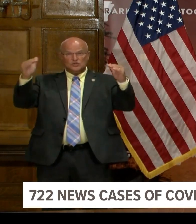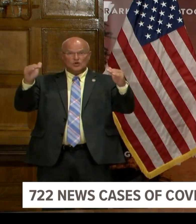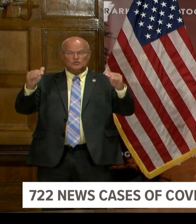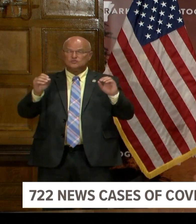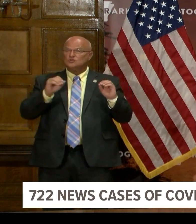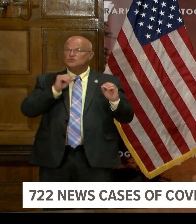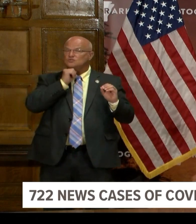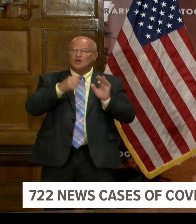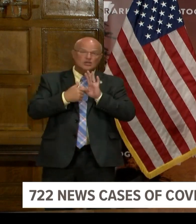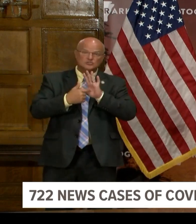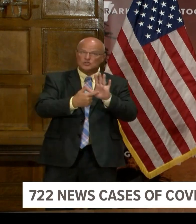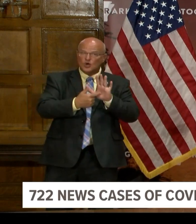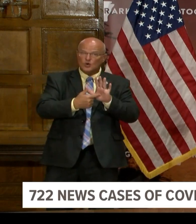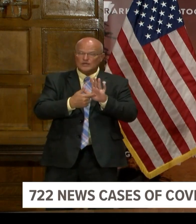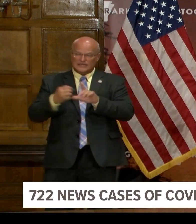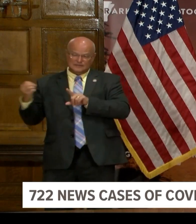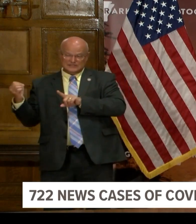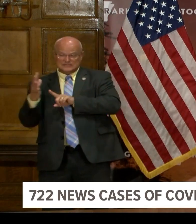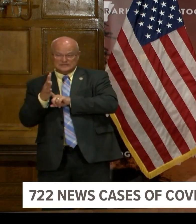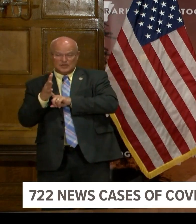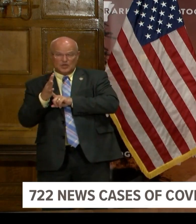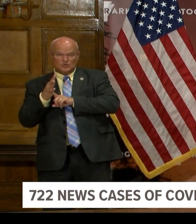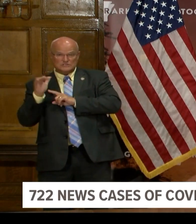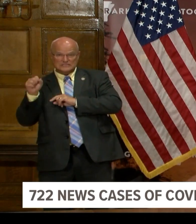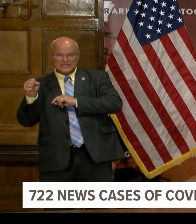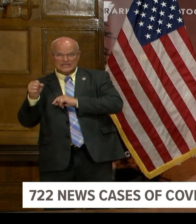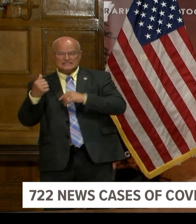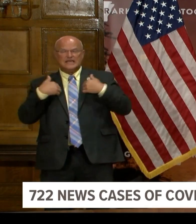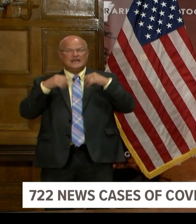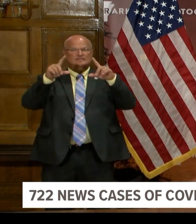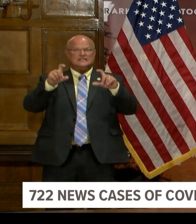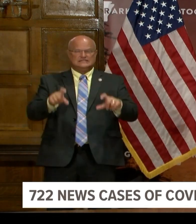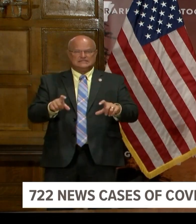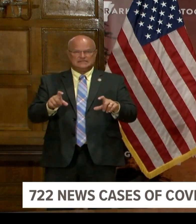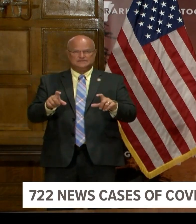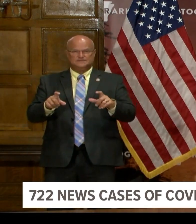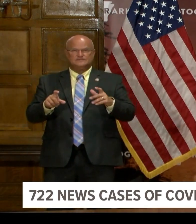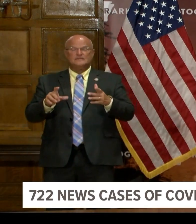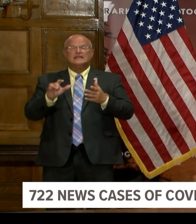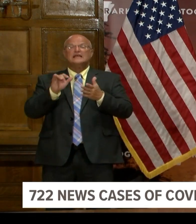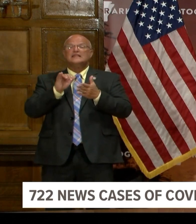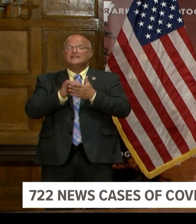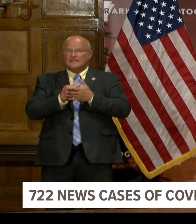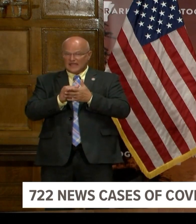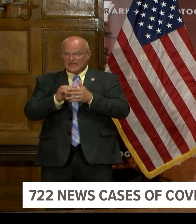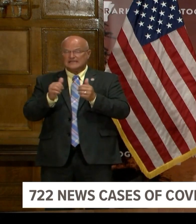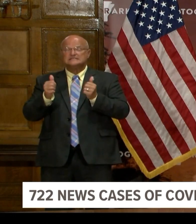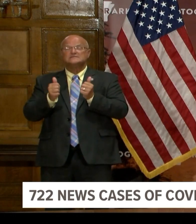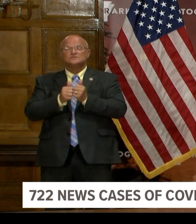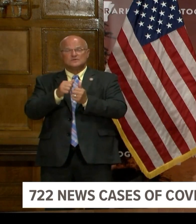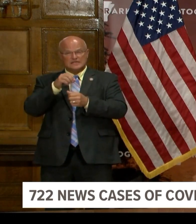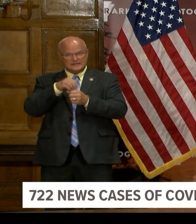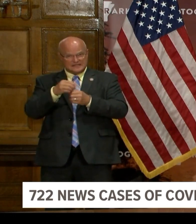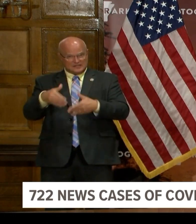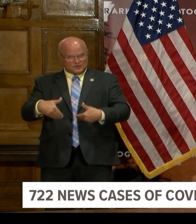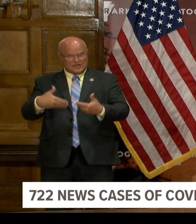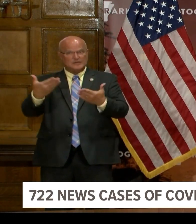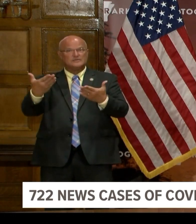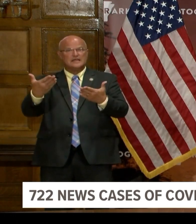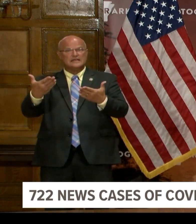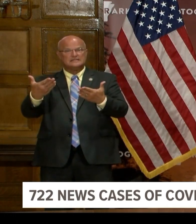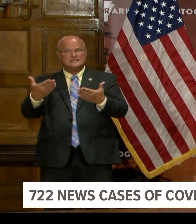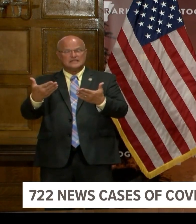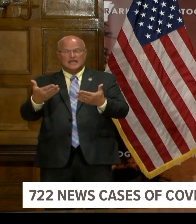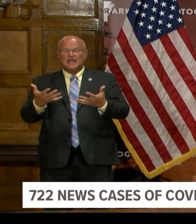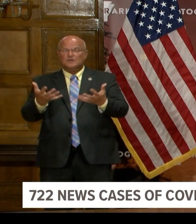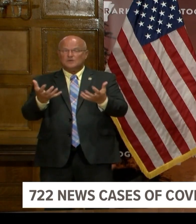asymptomatic and have been exposed to someone who has COVID to undergo testing. That is within the recommendation, and we're continuing to seek